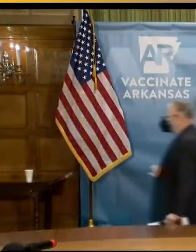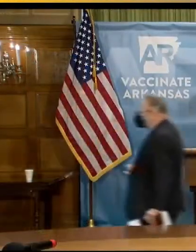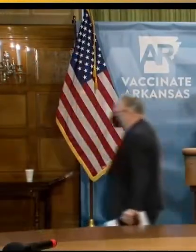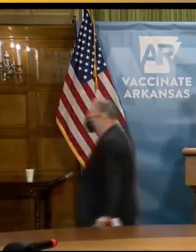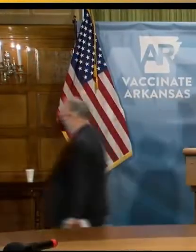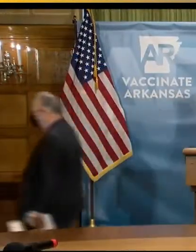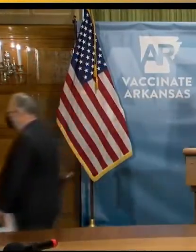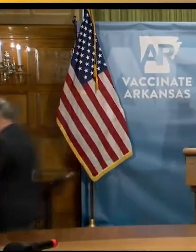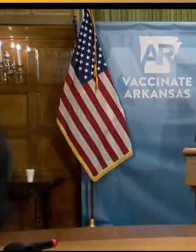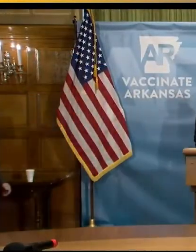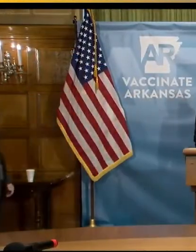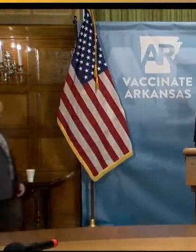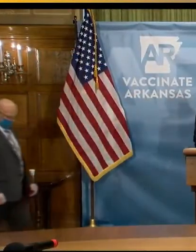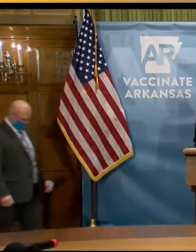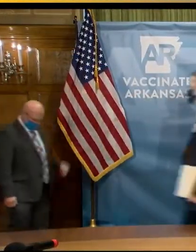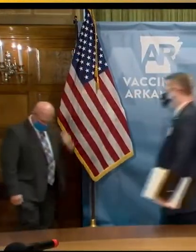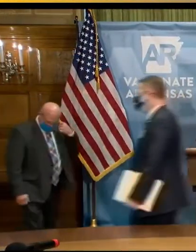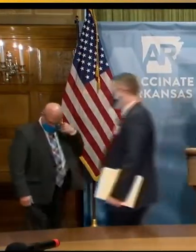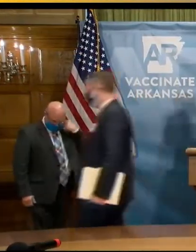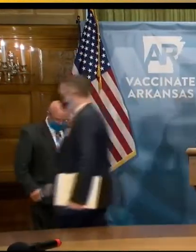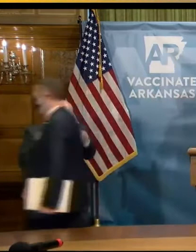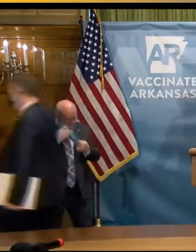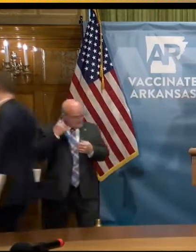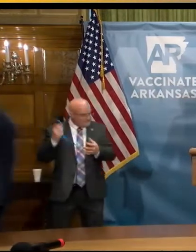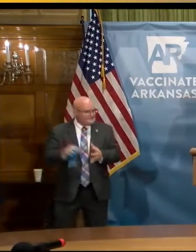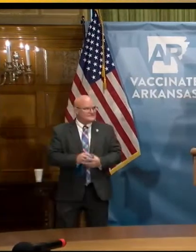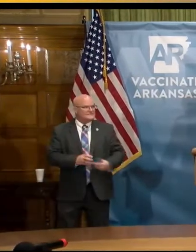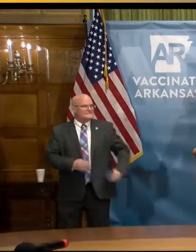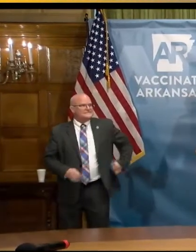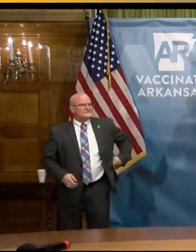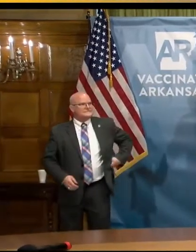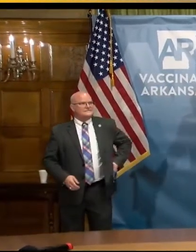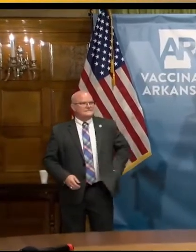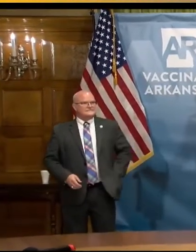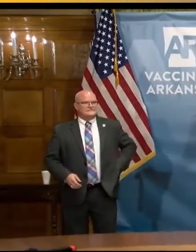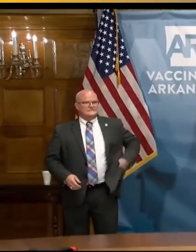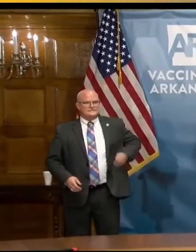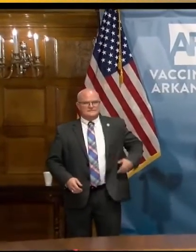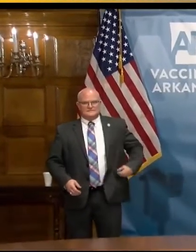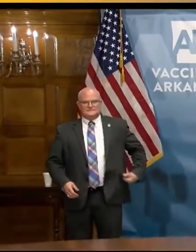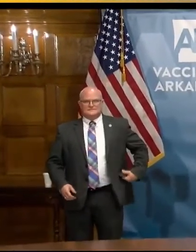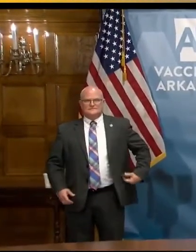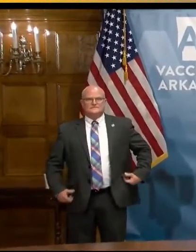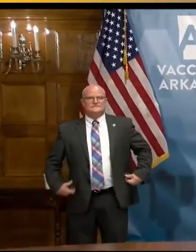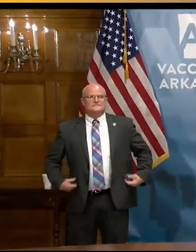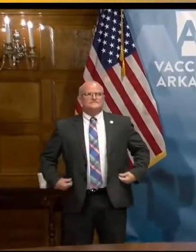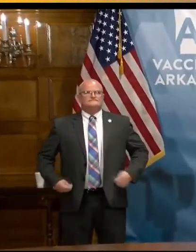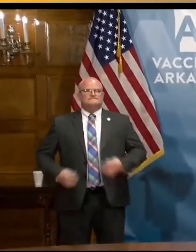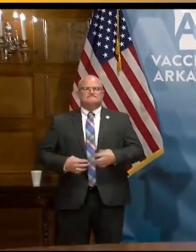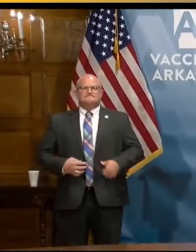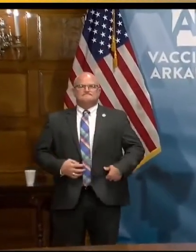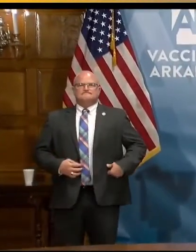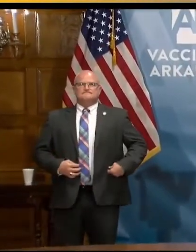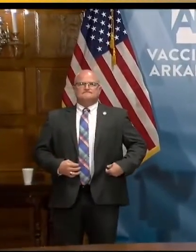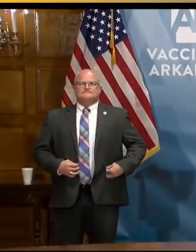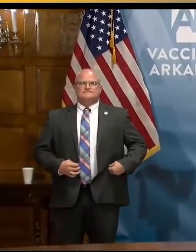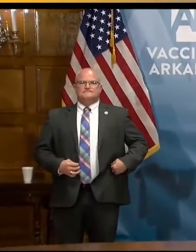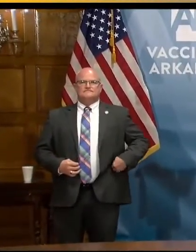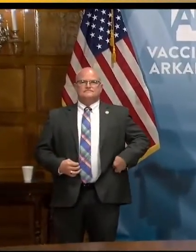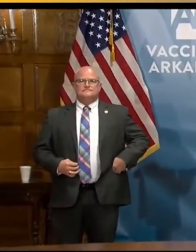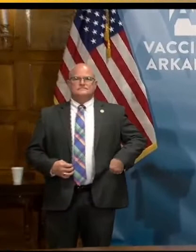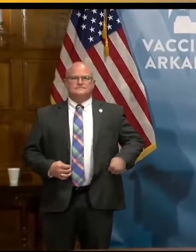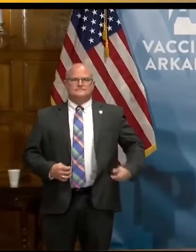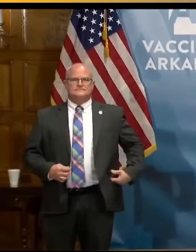Jose Romero. And it looks like we have some representatives from the Department of Education. Let's go ahead and listen in to Governor